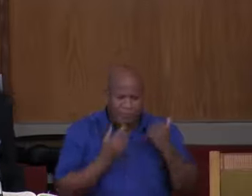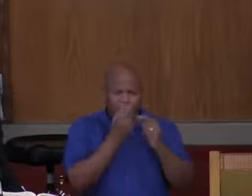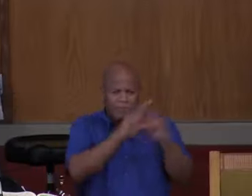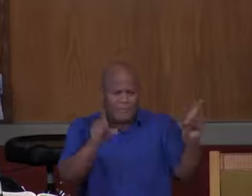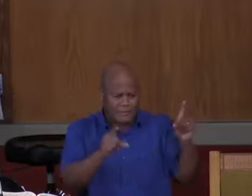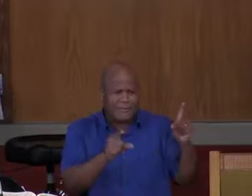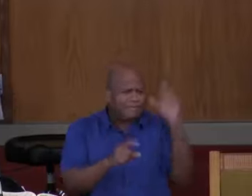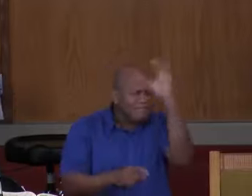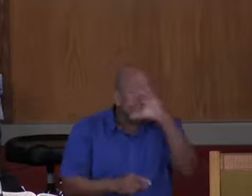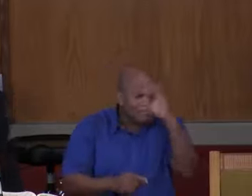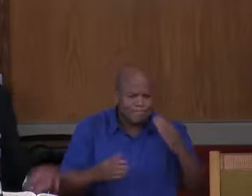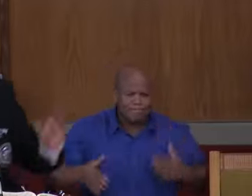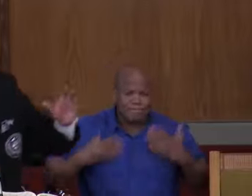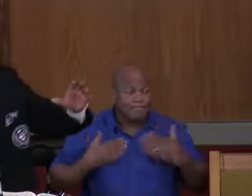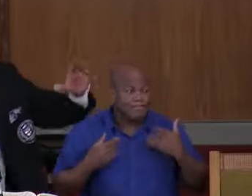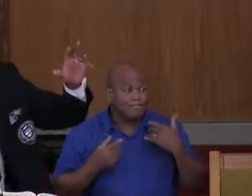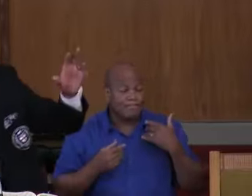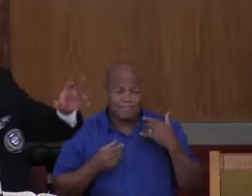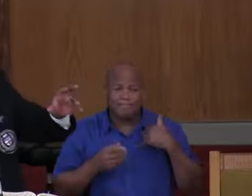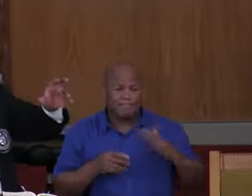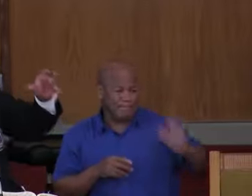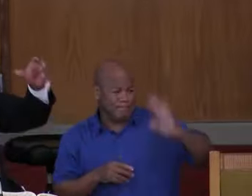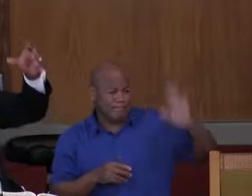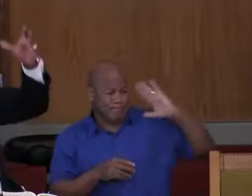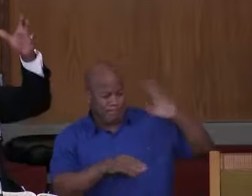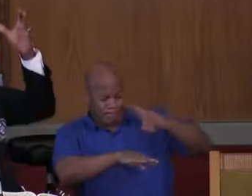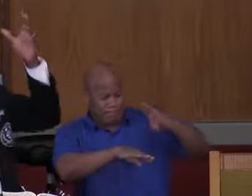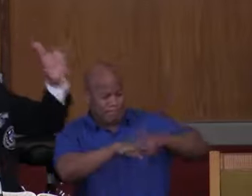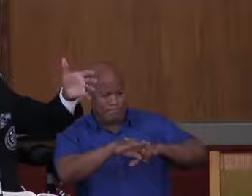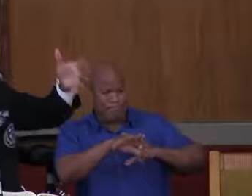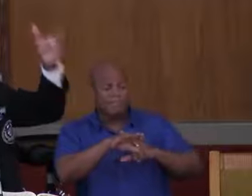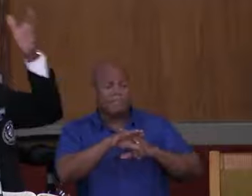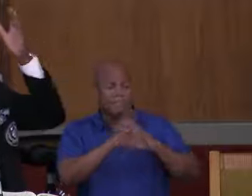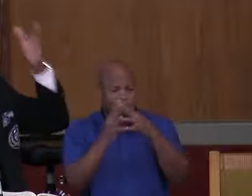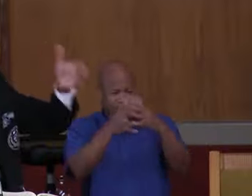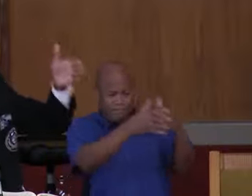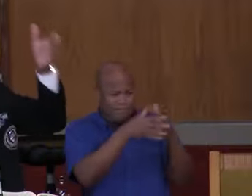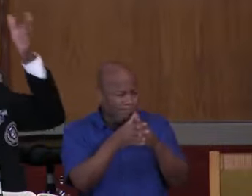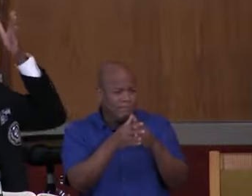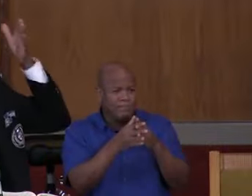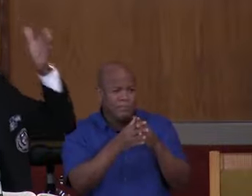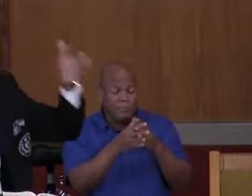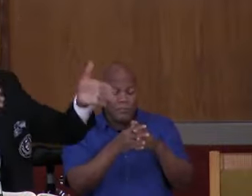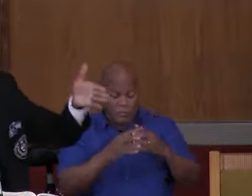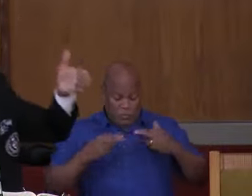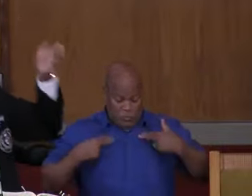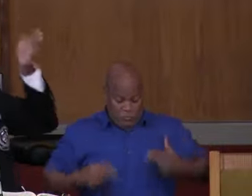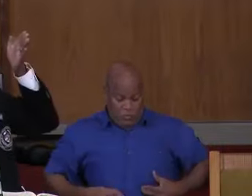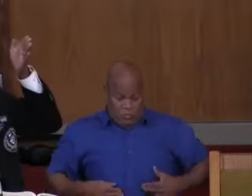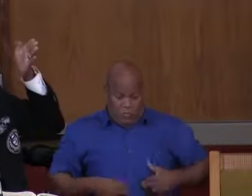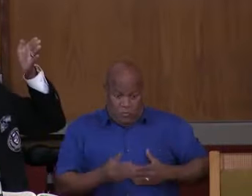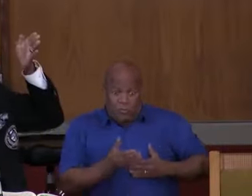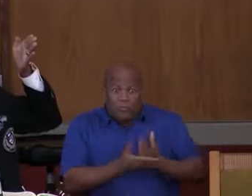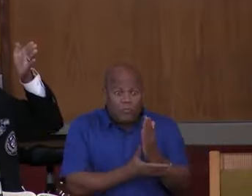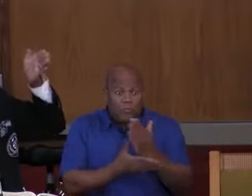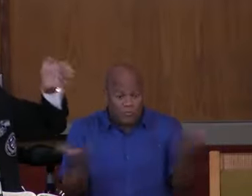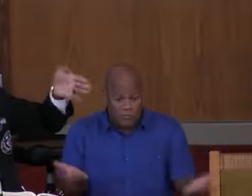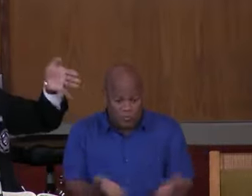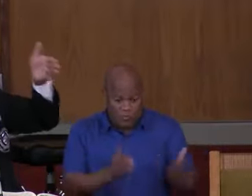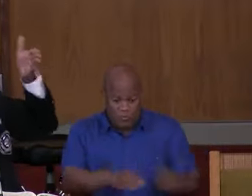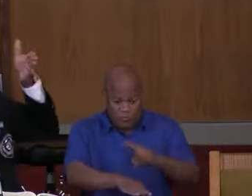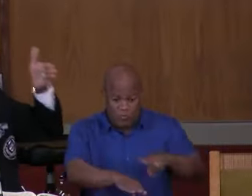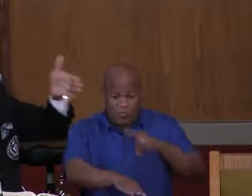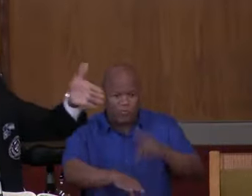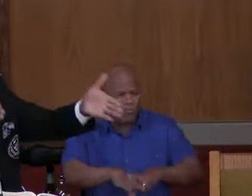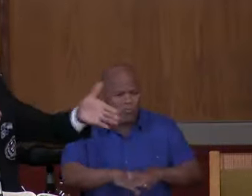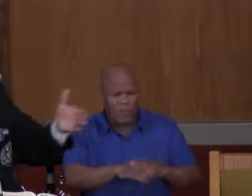written in the Fathers' document of this nation that the right of a human being in this nation is